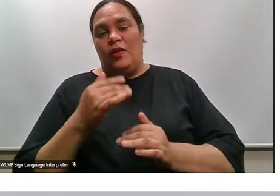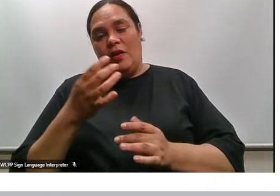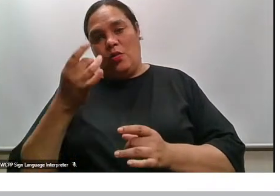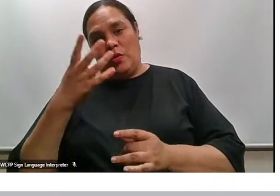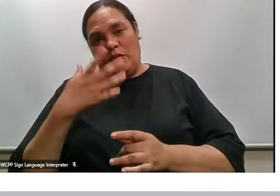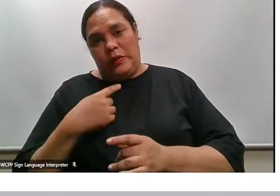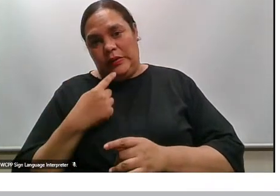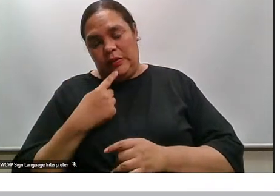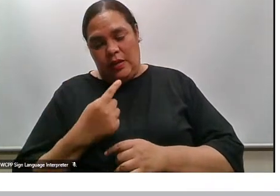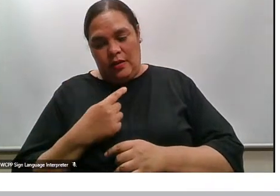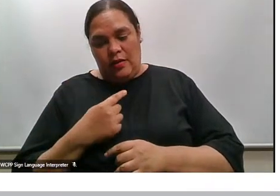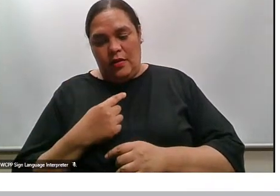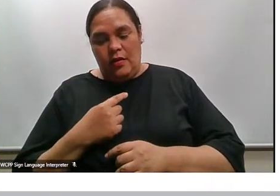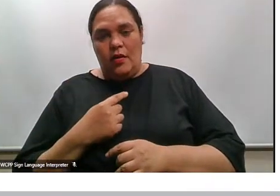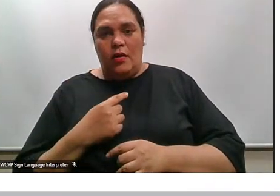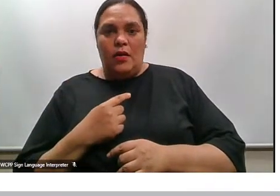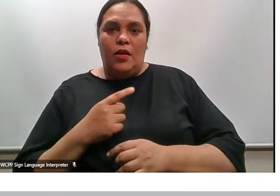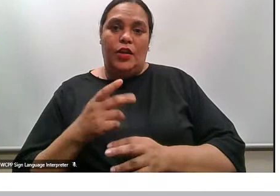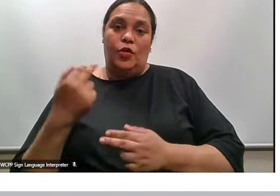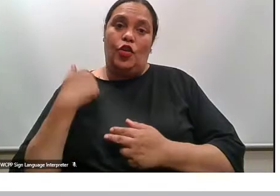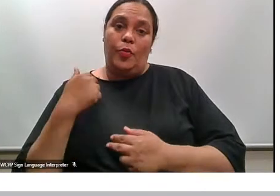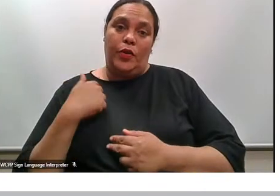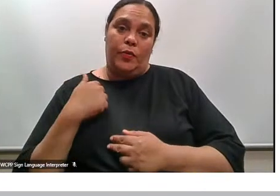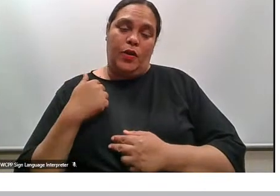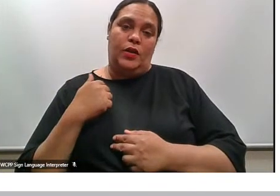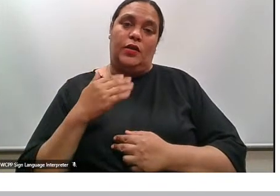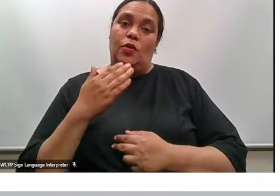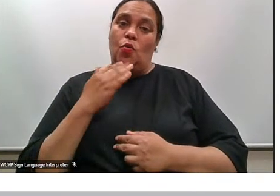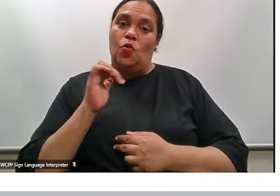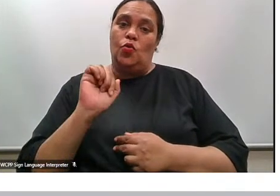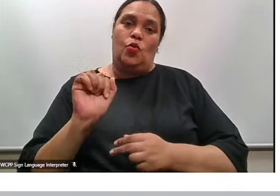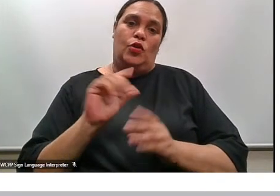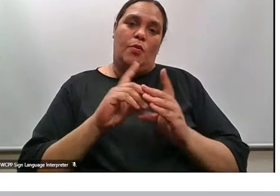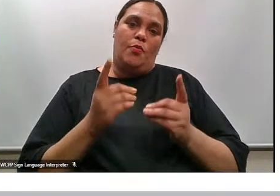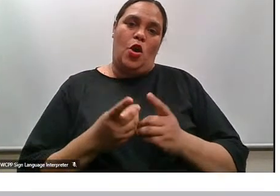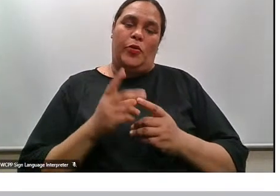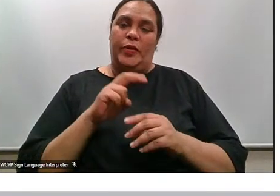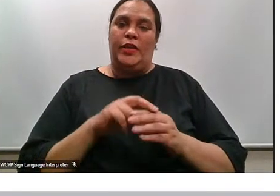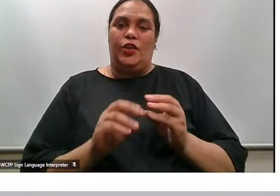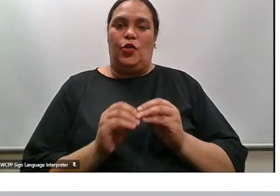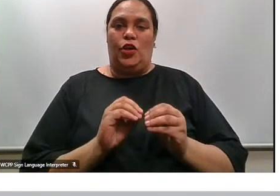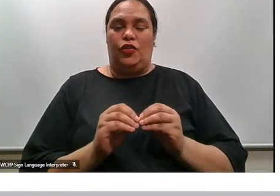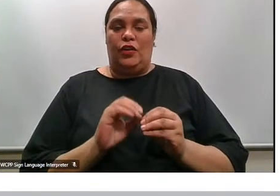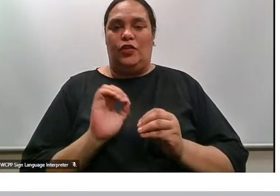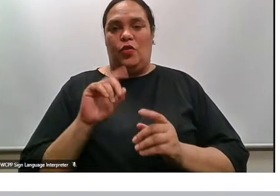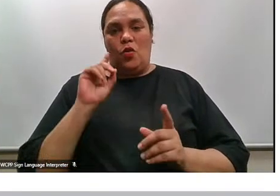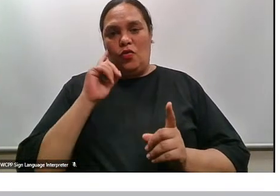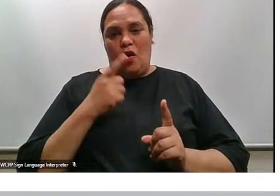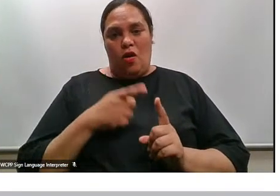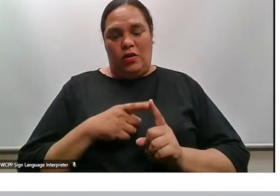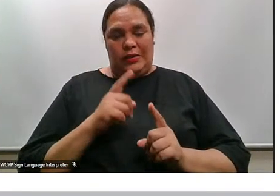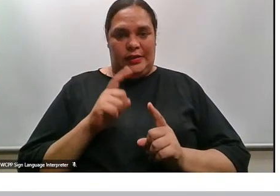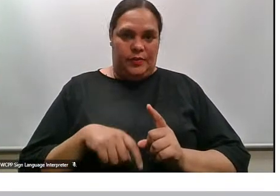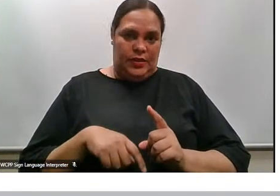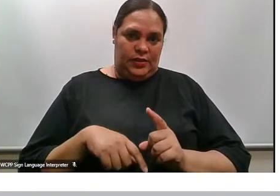that the responsibility is on the department to adjust its targets